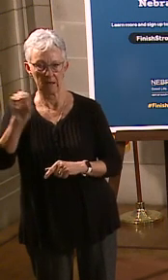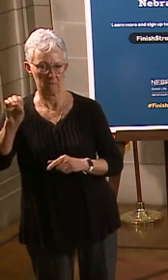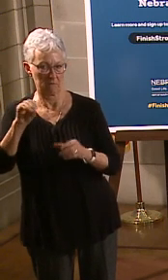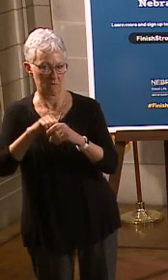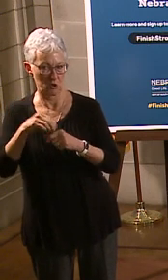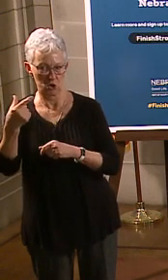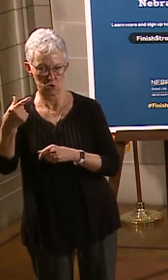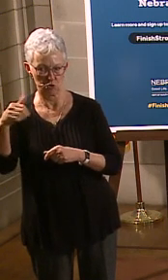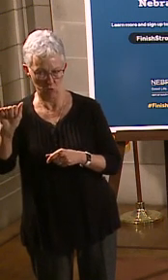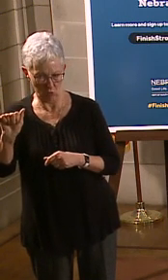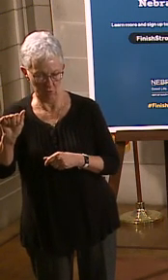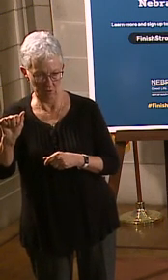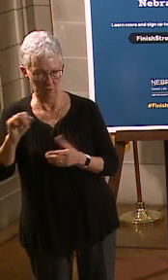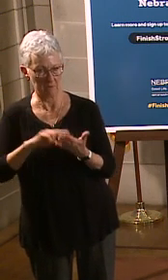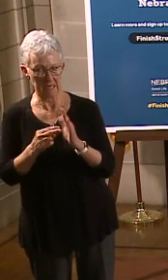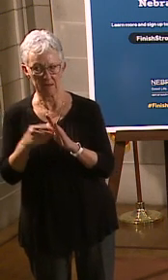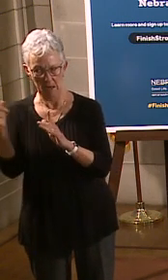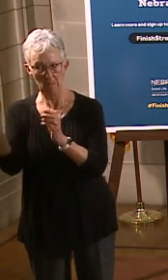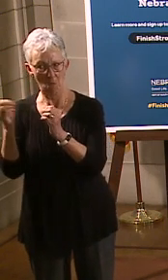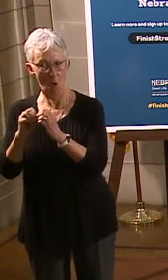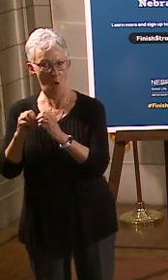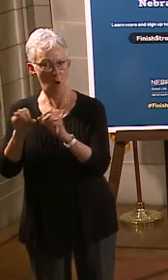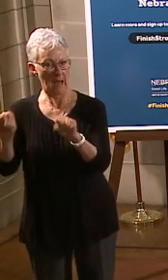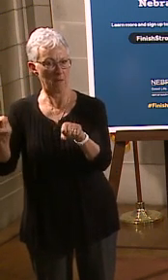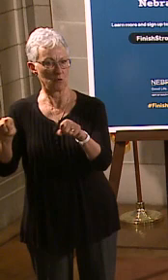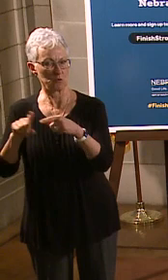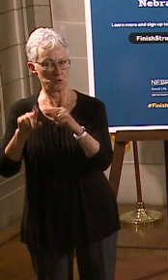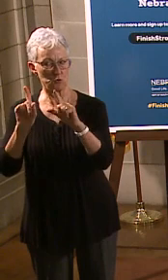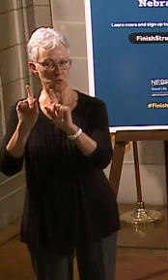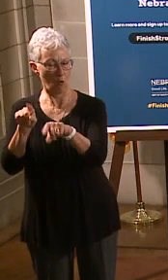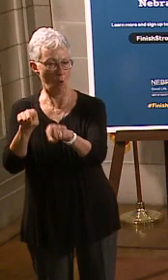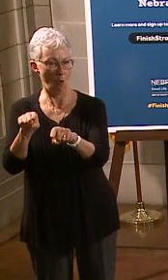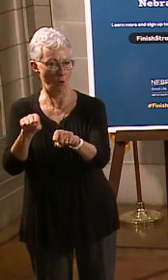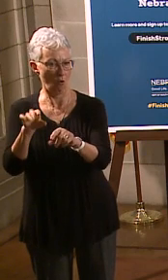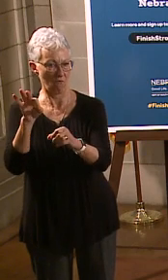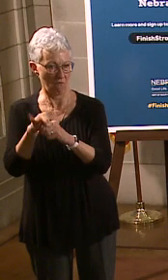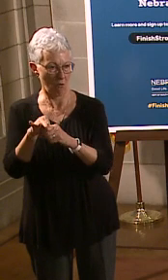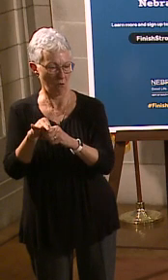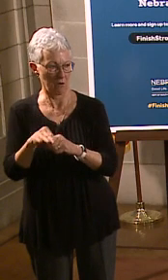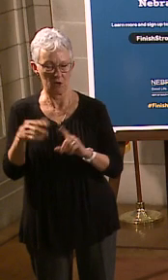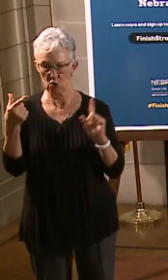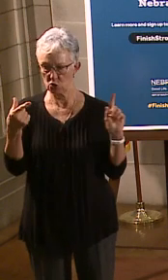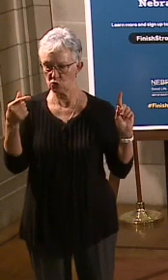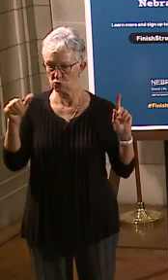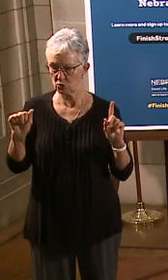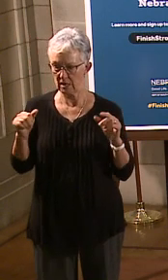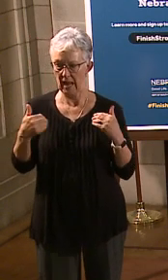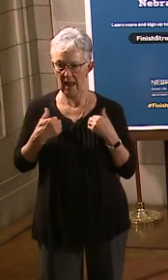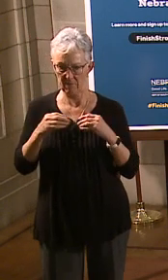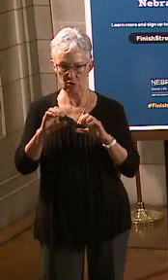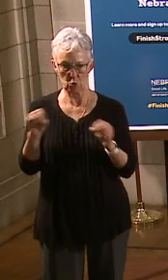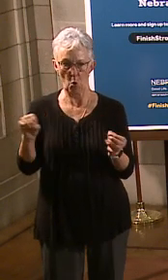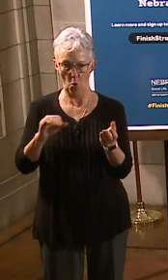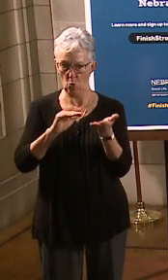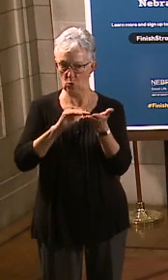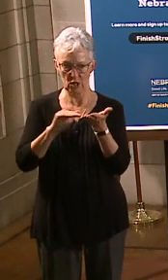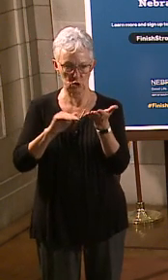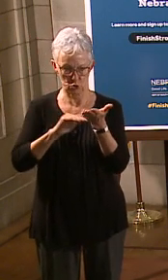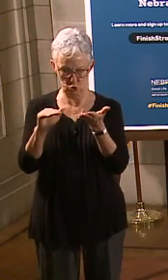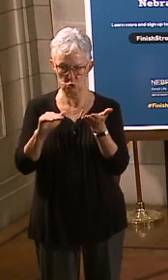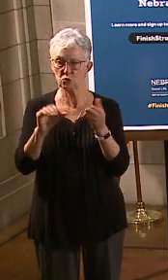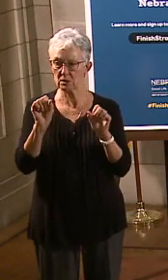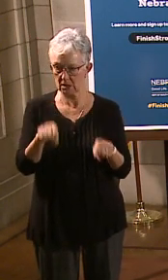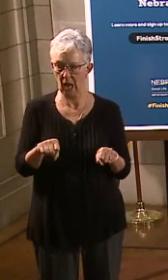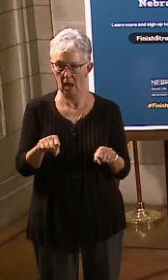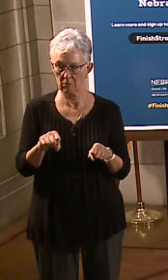that would be expanding access there. And by the way, Georgia has a no-excuse mail-in absentee program